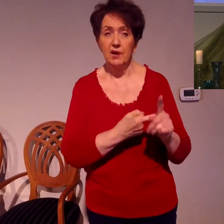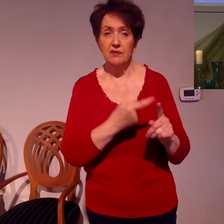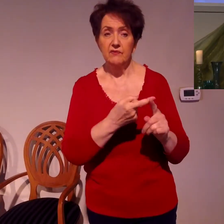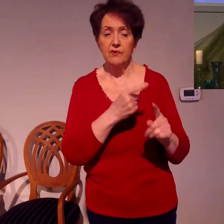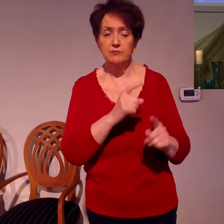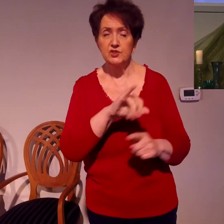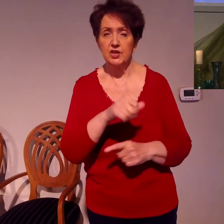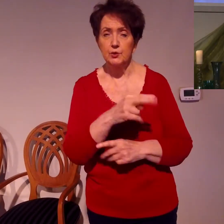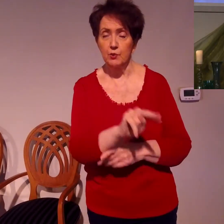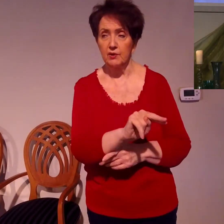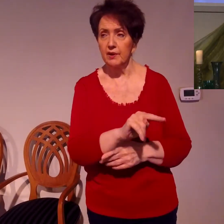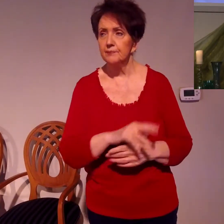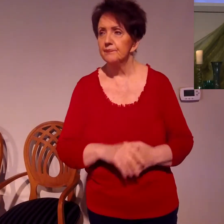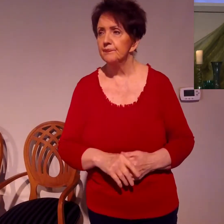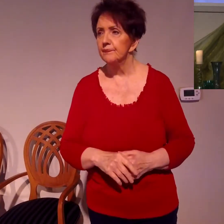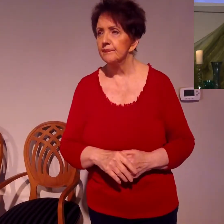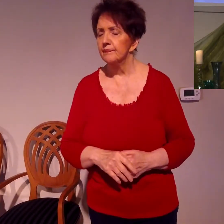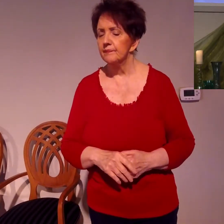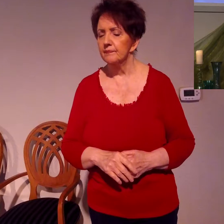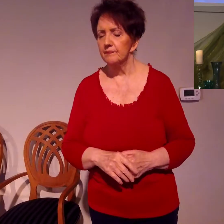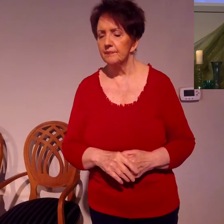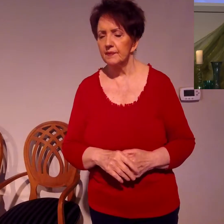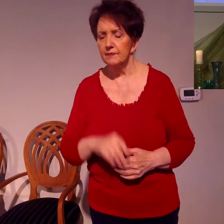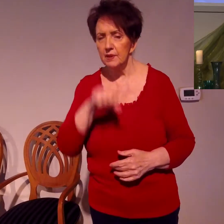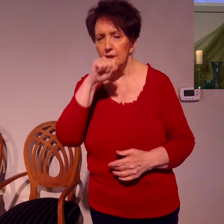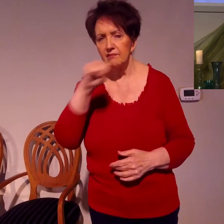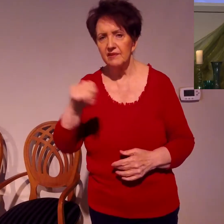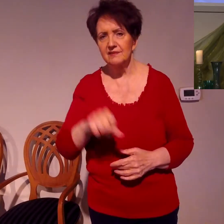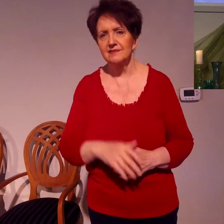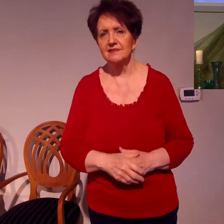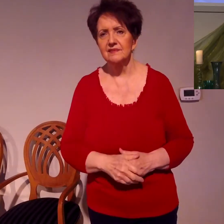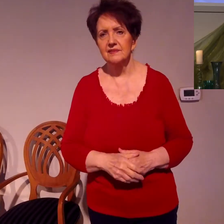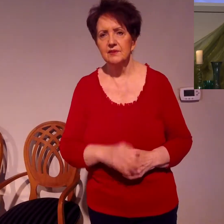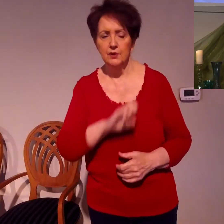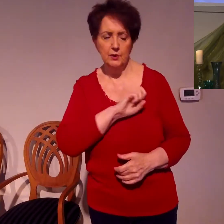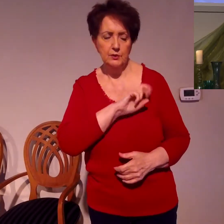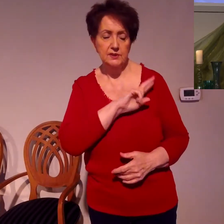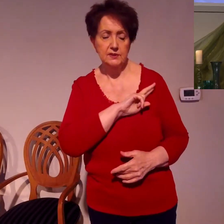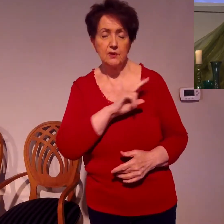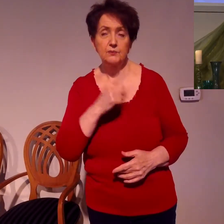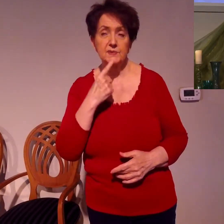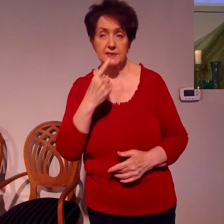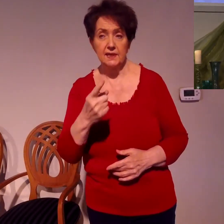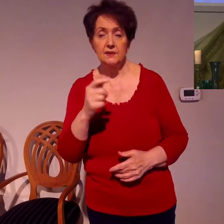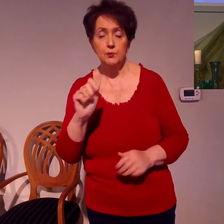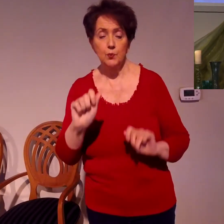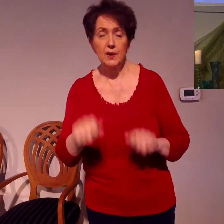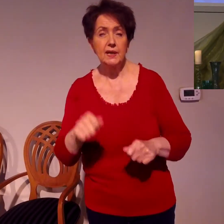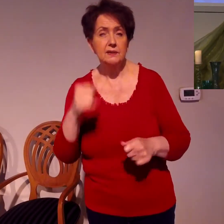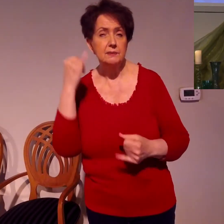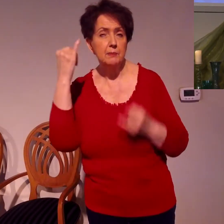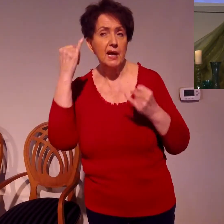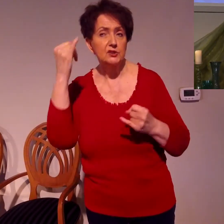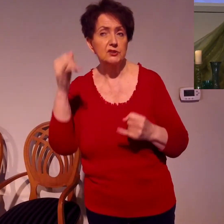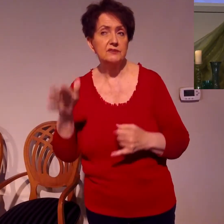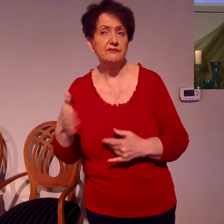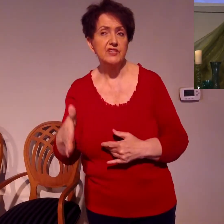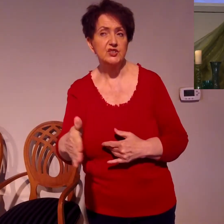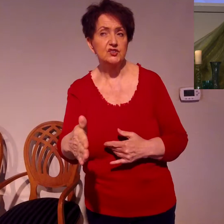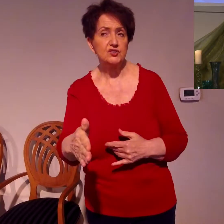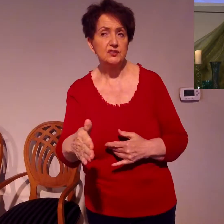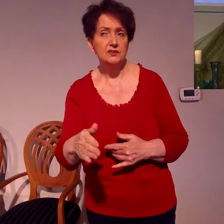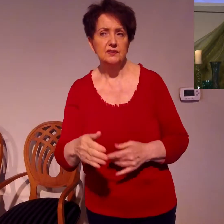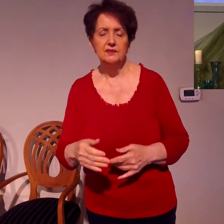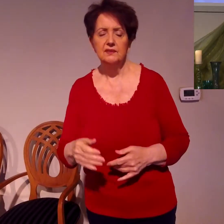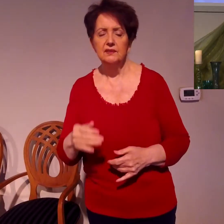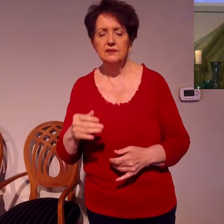again as well. And I just love this. And Ernest Holmes says, we can imagine a fish. We can imagine